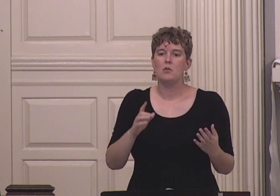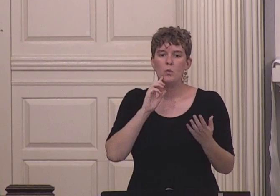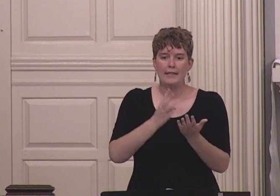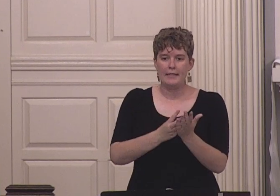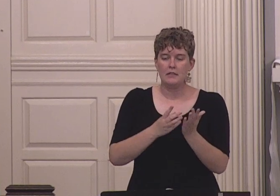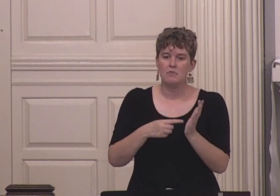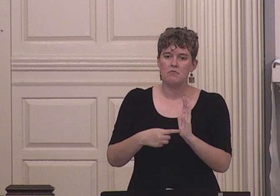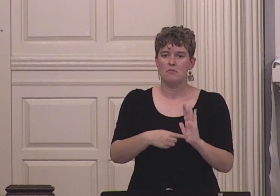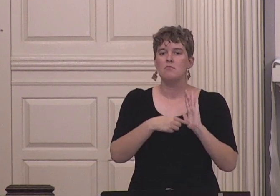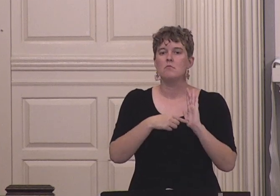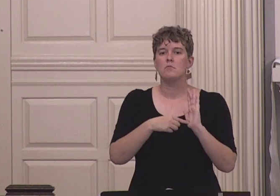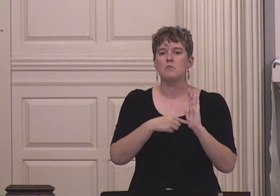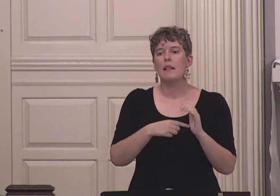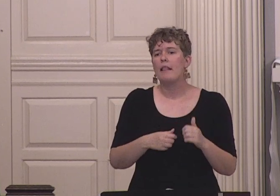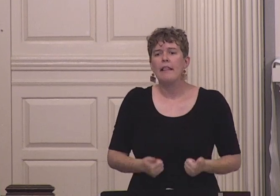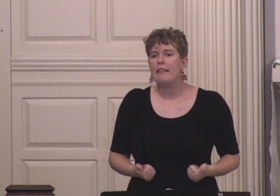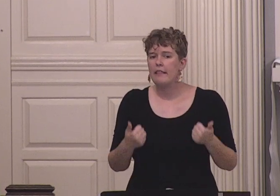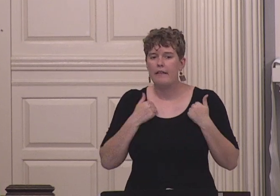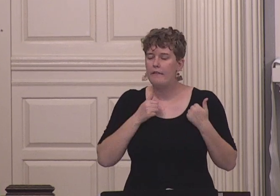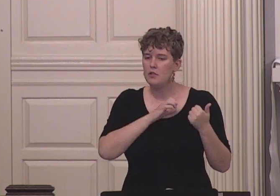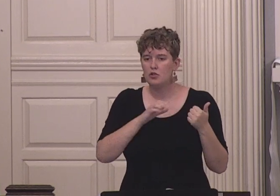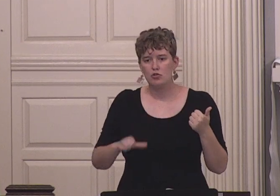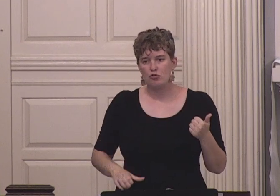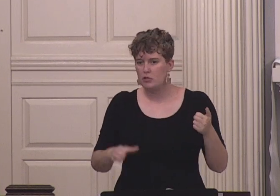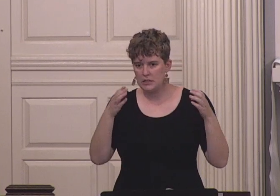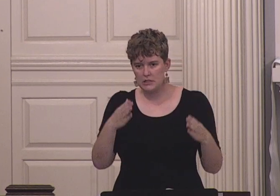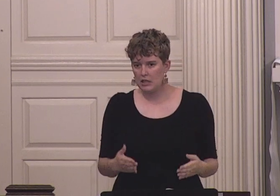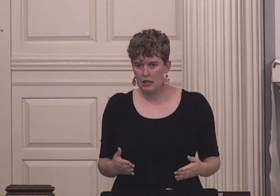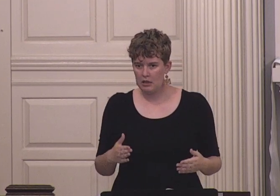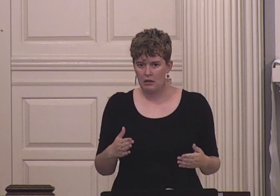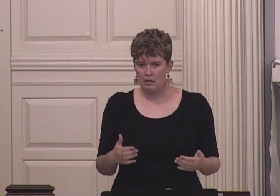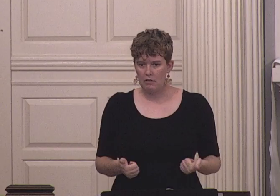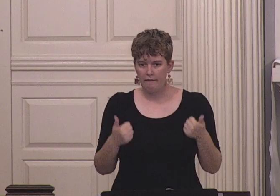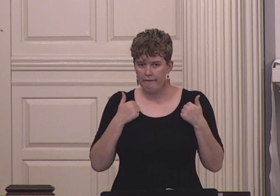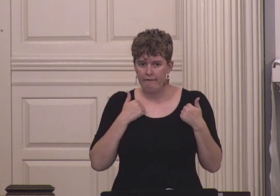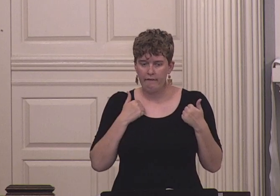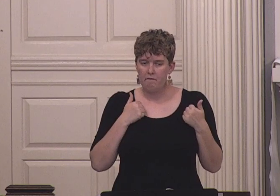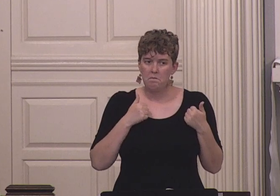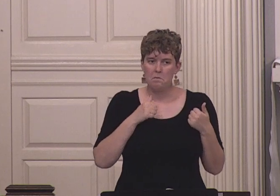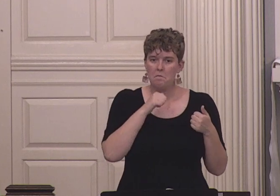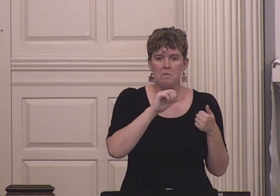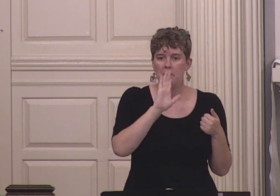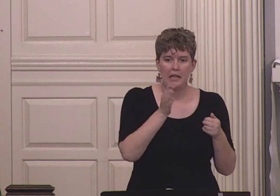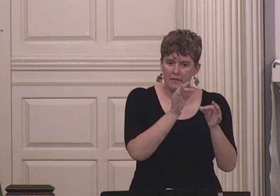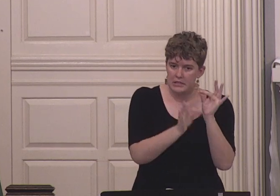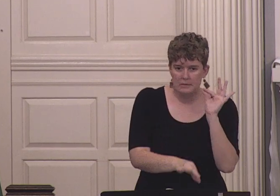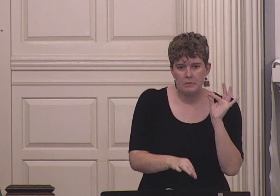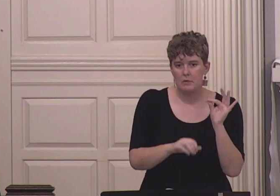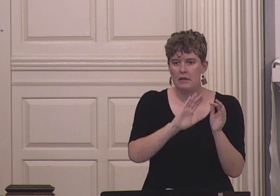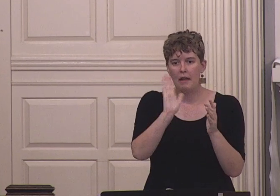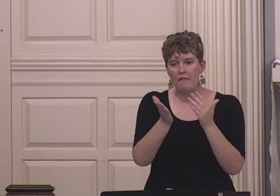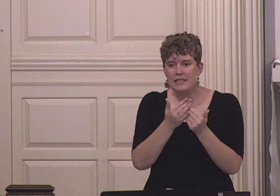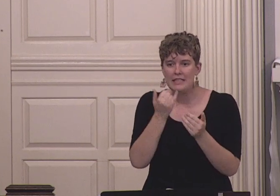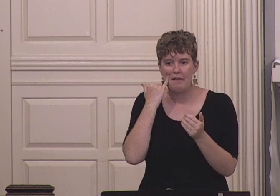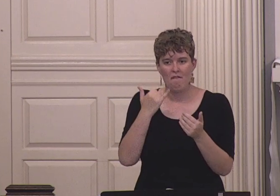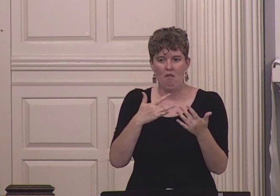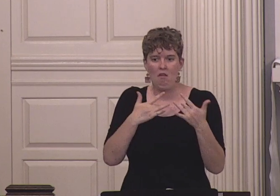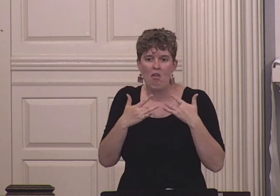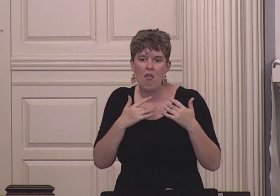Living the Christian life is never simple, it's never easy, and a coward can never be a Christian.